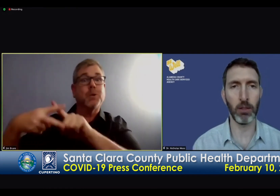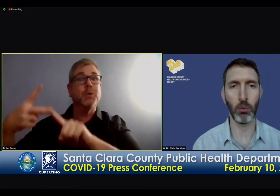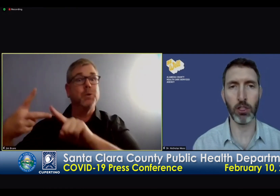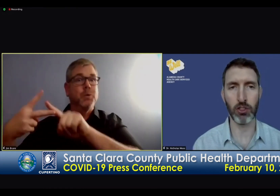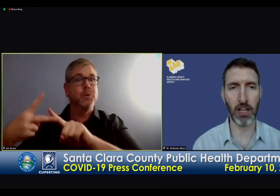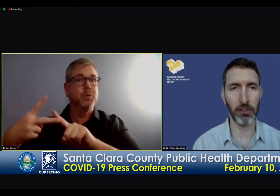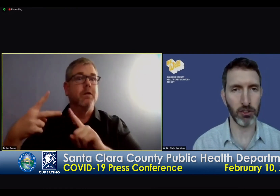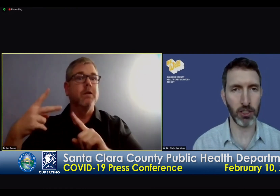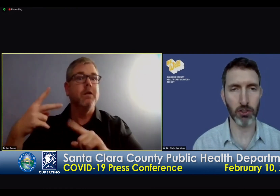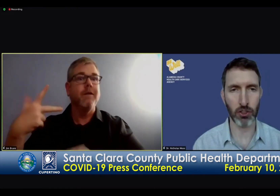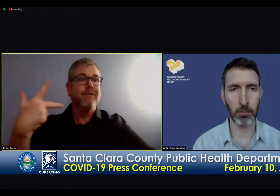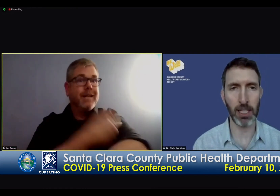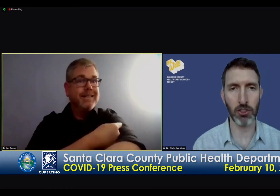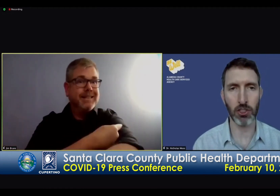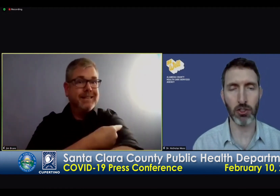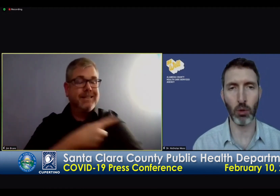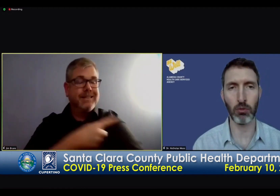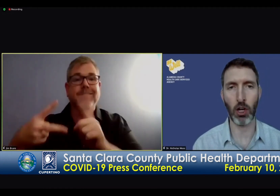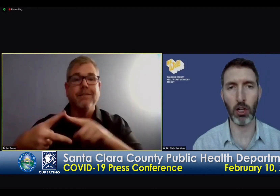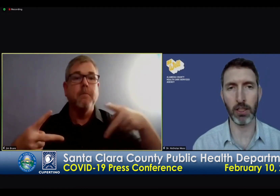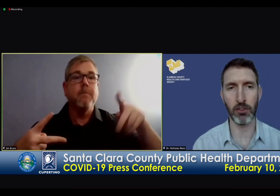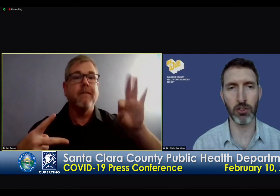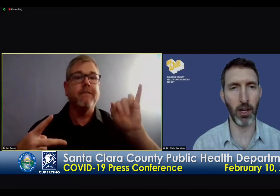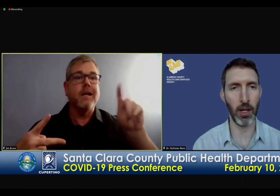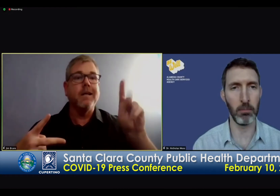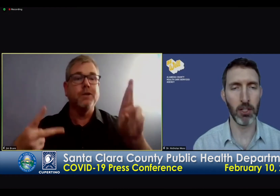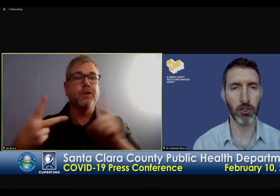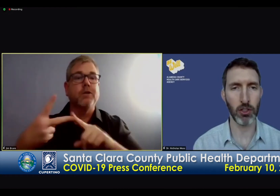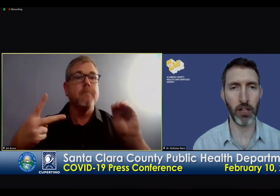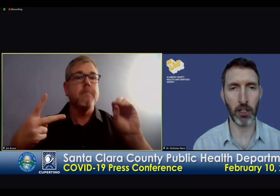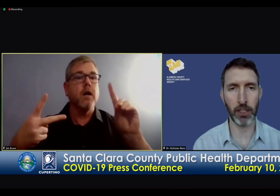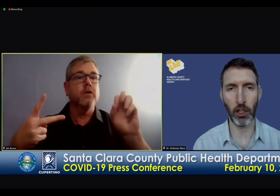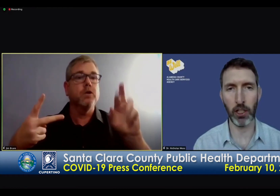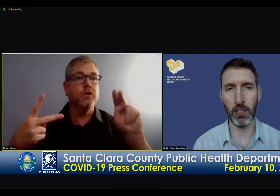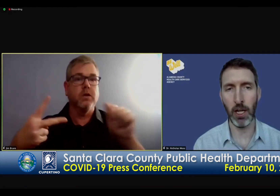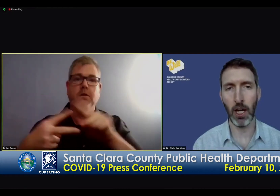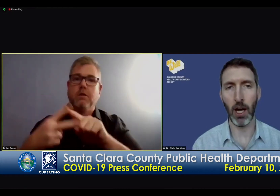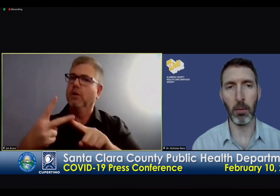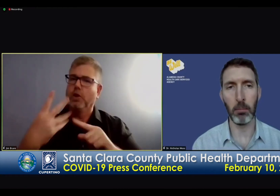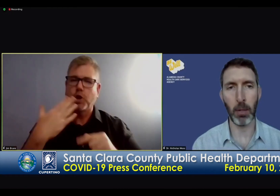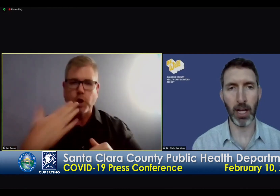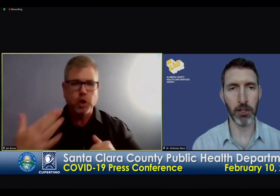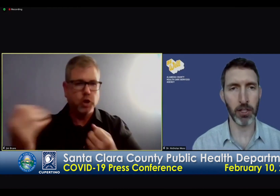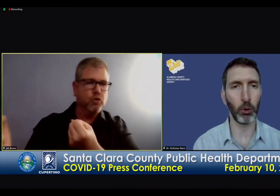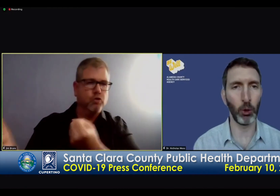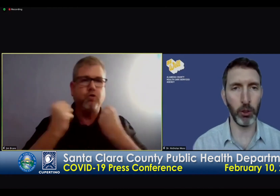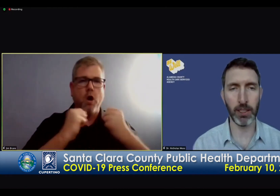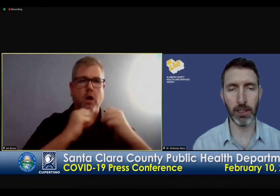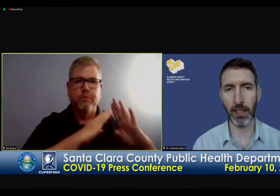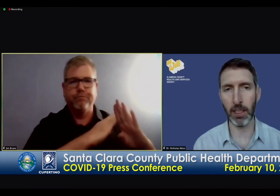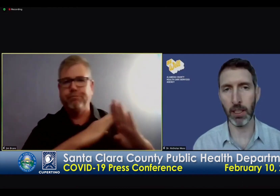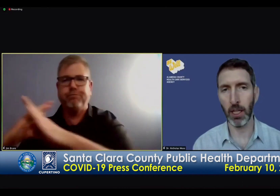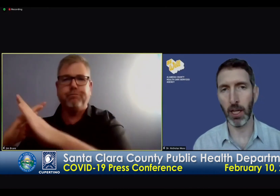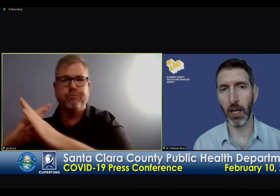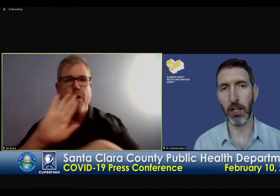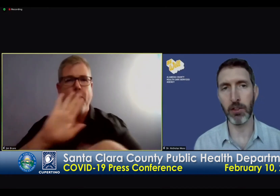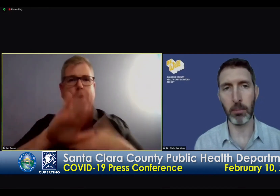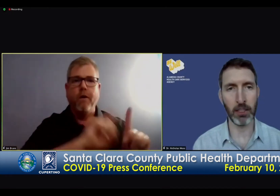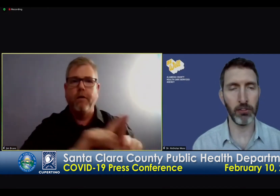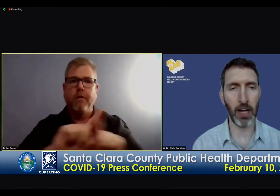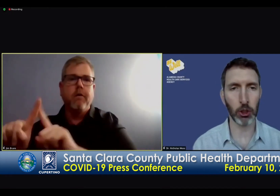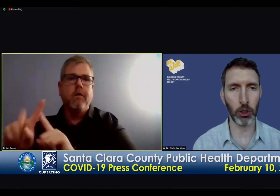somewhat reduced efficacy in some cases, overall it is still very good. But I think prudently,